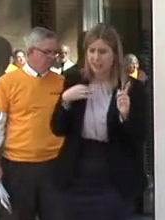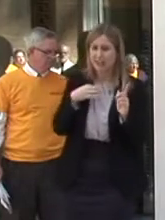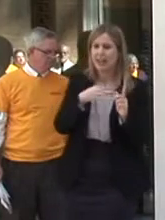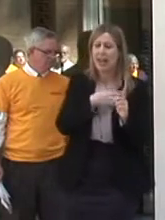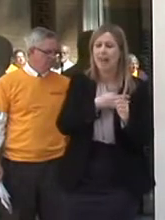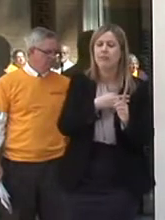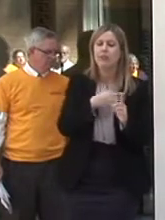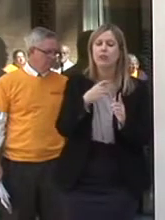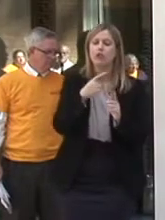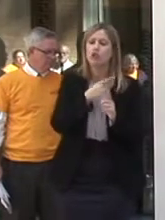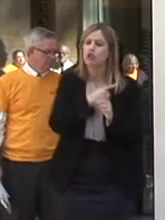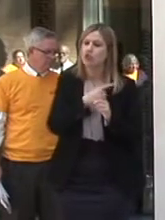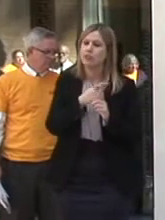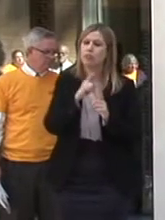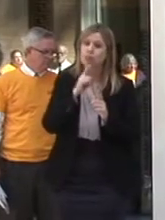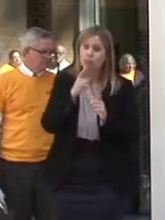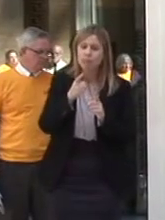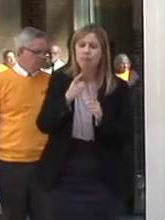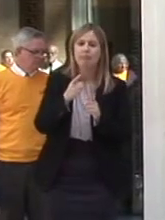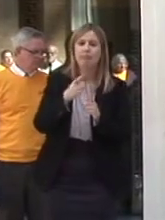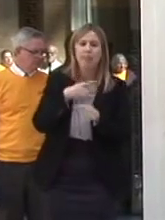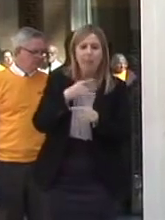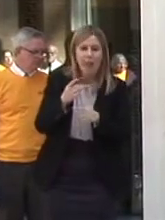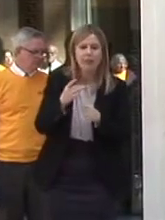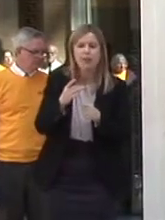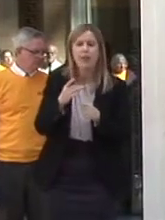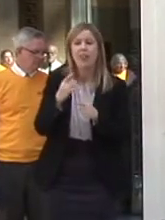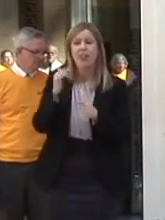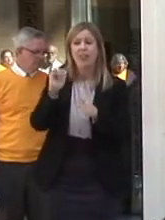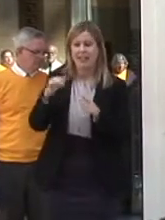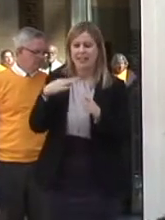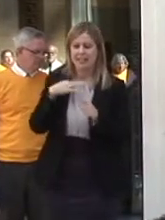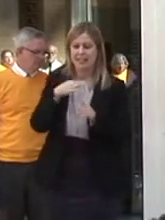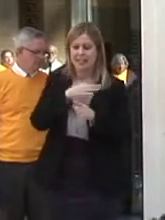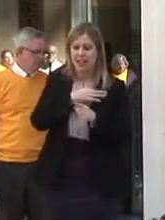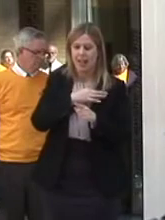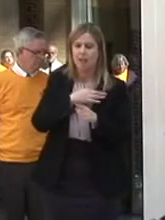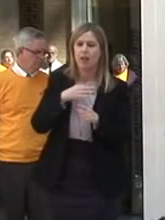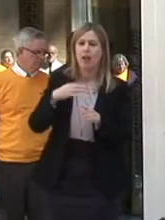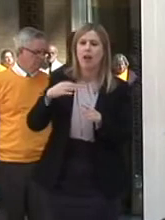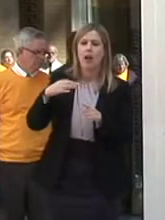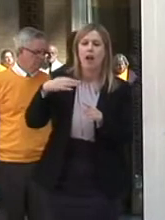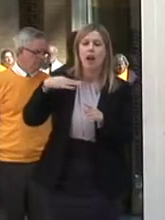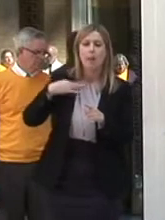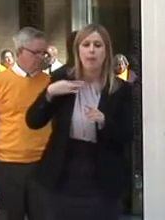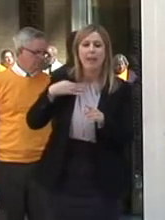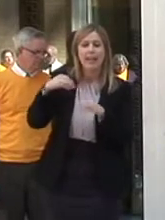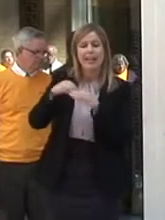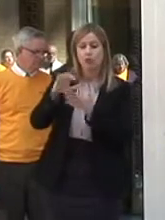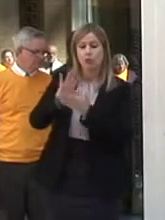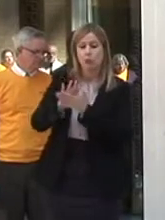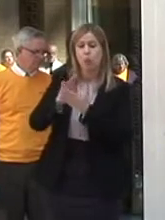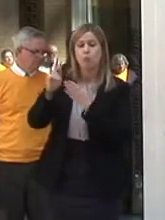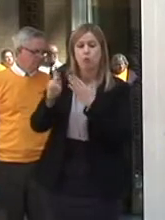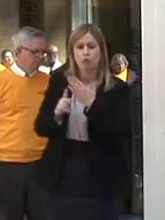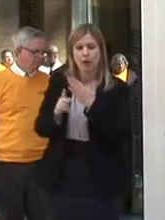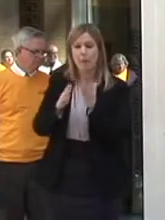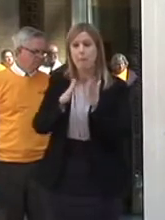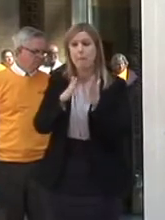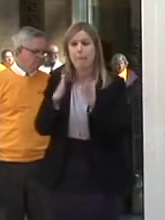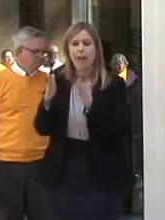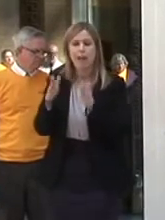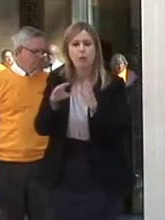has become especially fond. One of those staff talked about, applied for, and was accepted in a school program and planned to